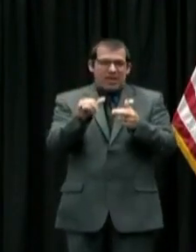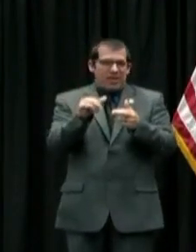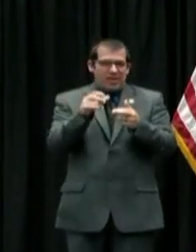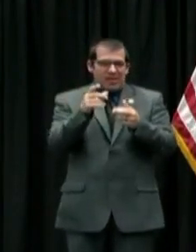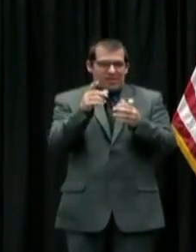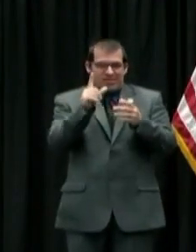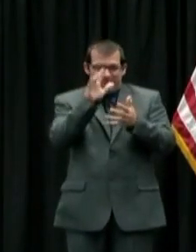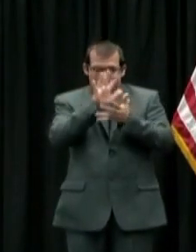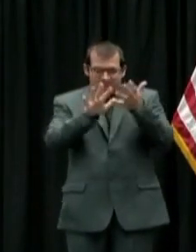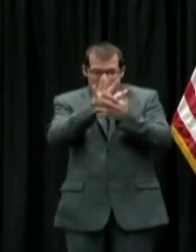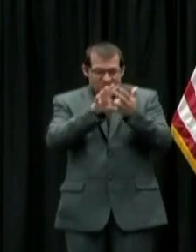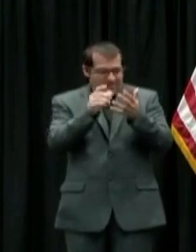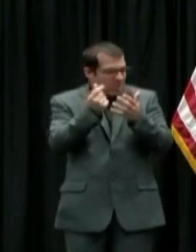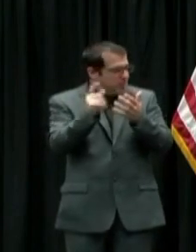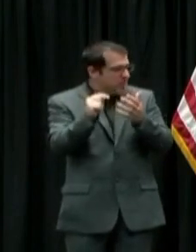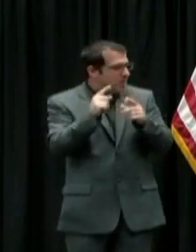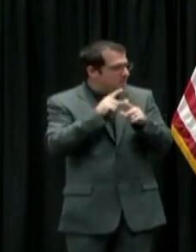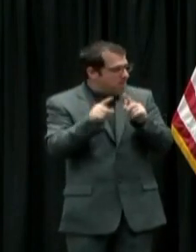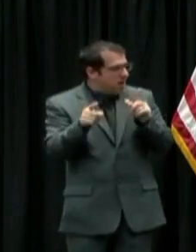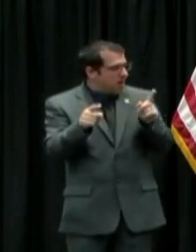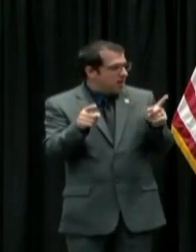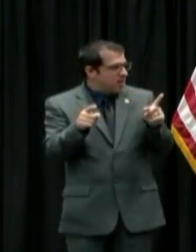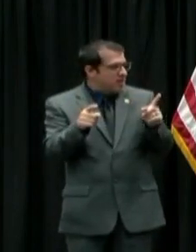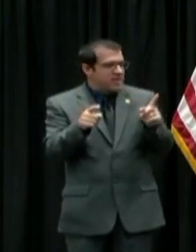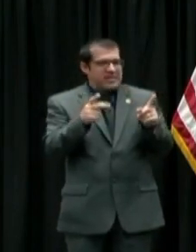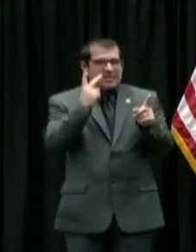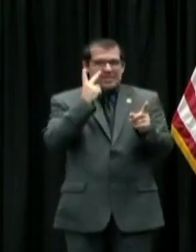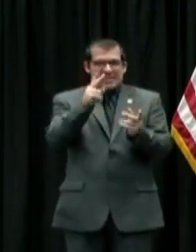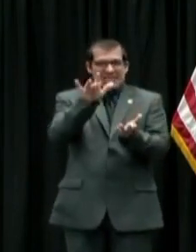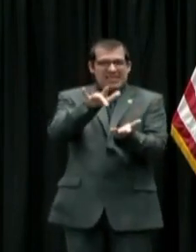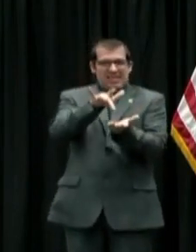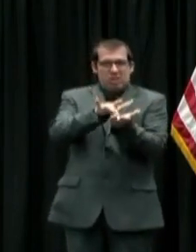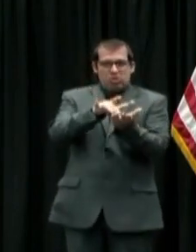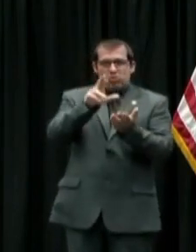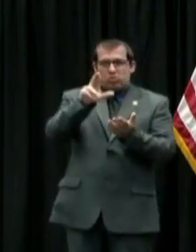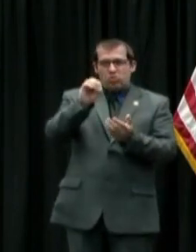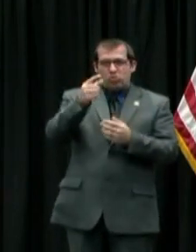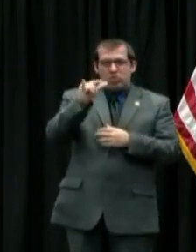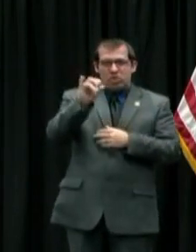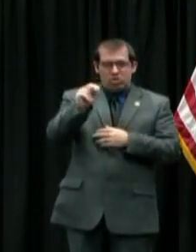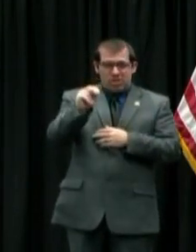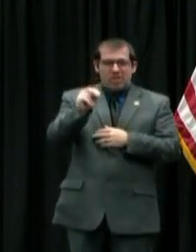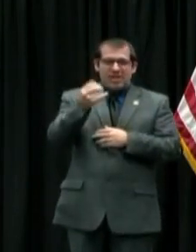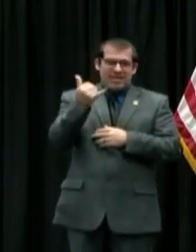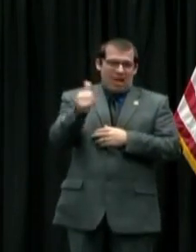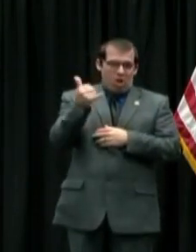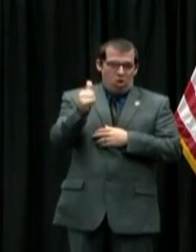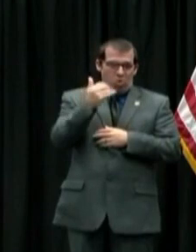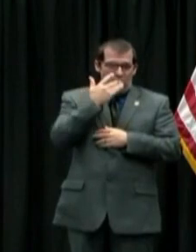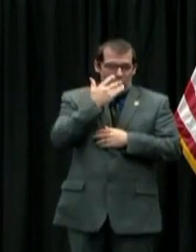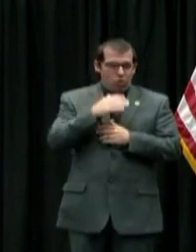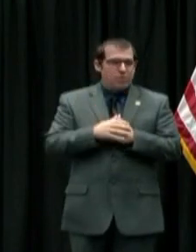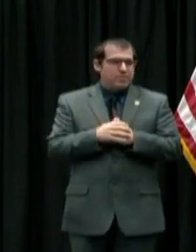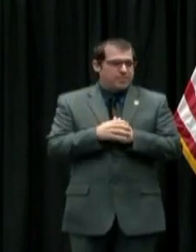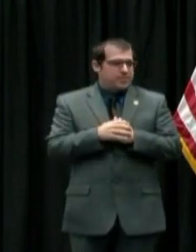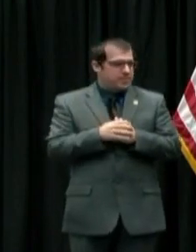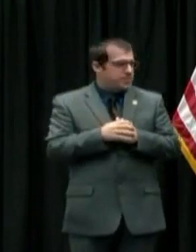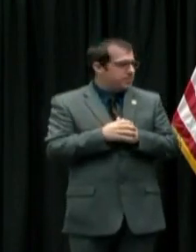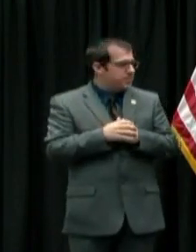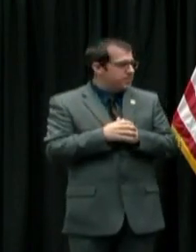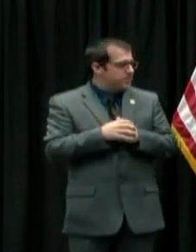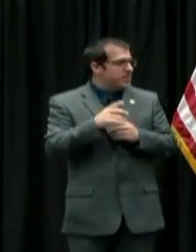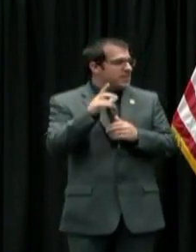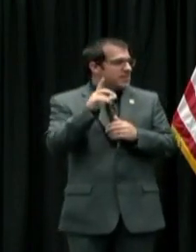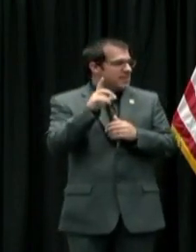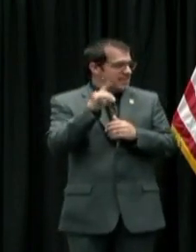busy, but in terms of, let's just look at the central region, which is the yellow, and you can see that it did